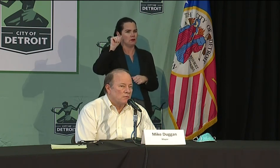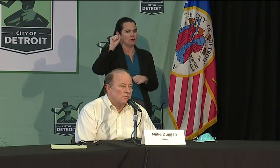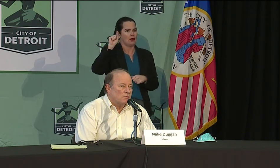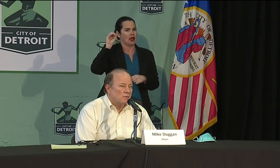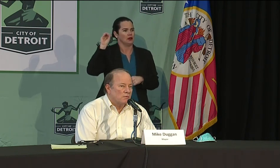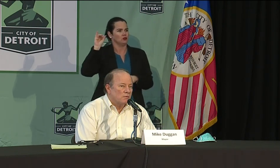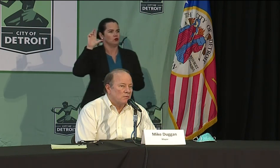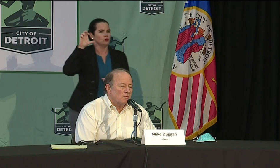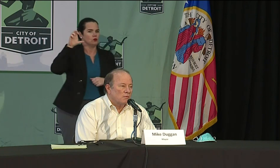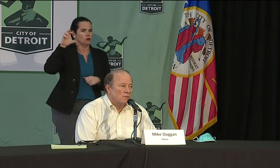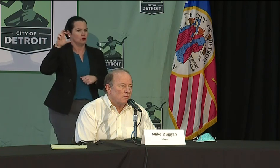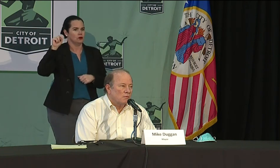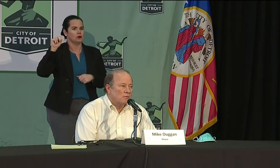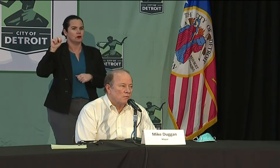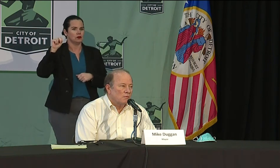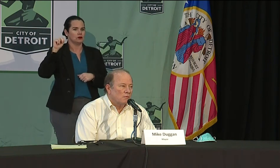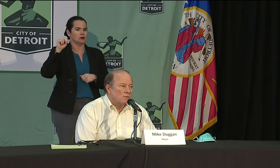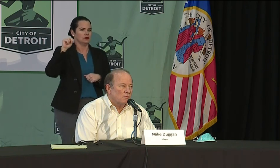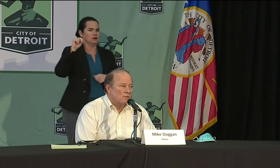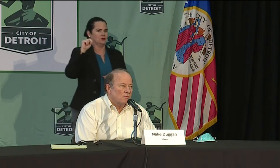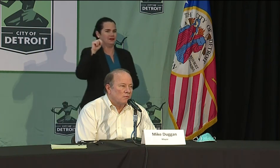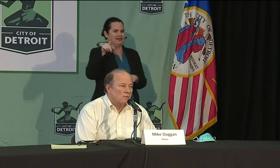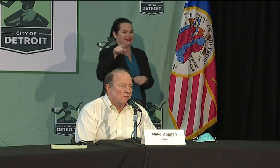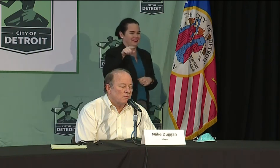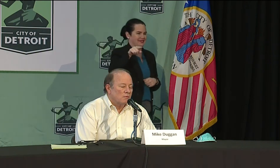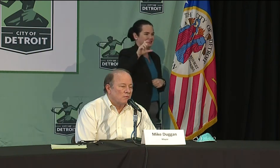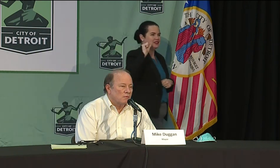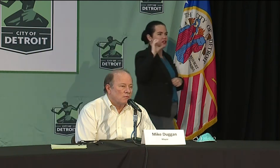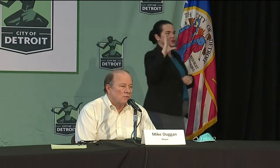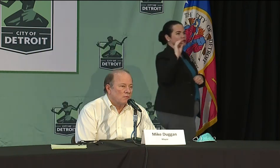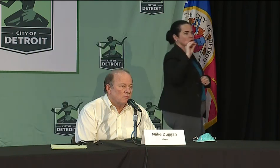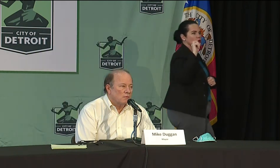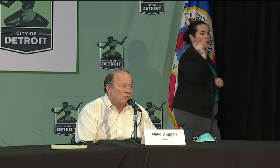the 2024 pension cliff, as the city draws upon